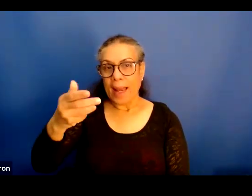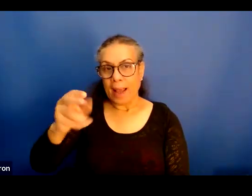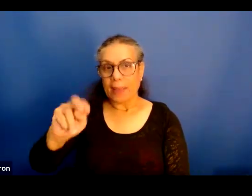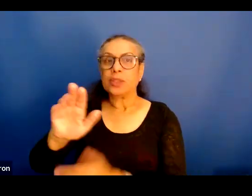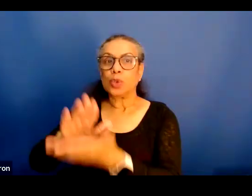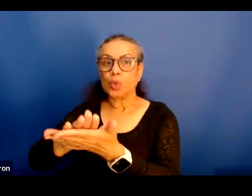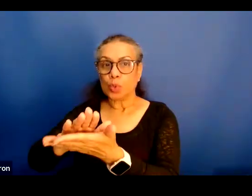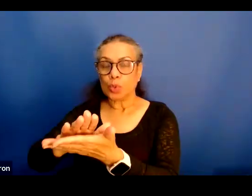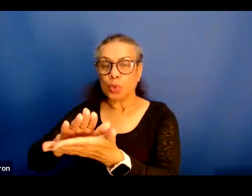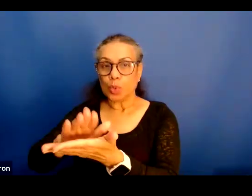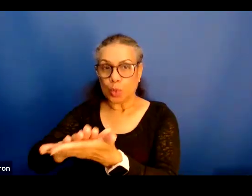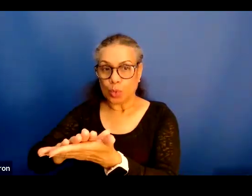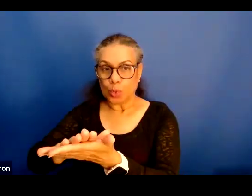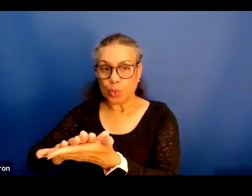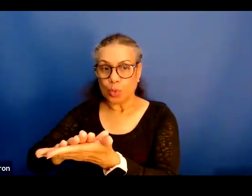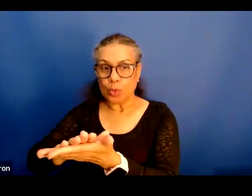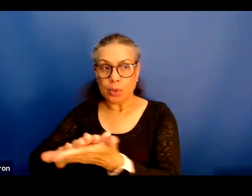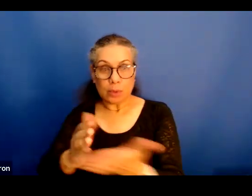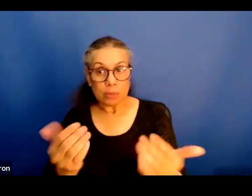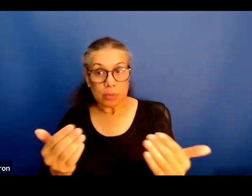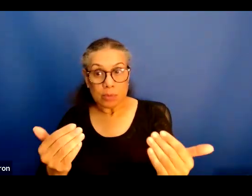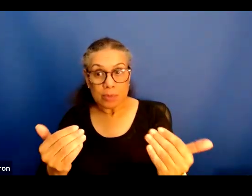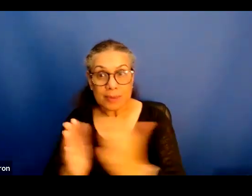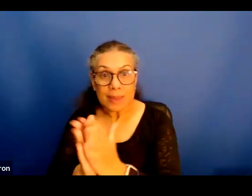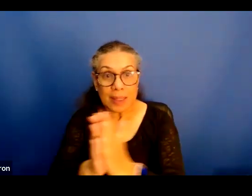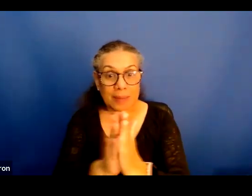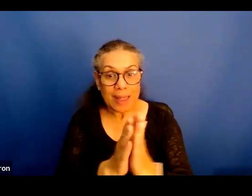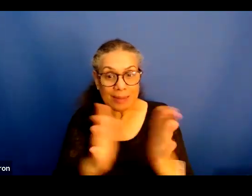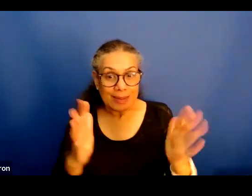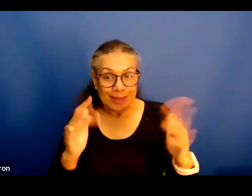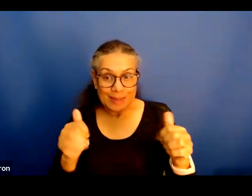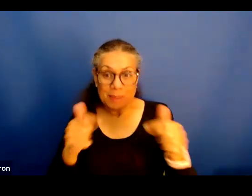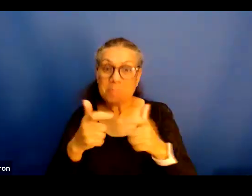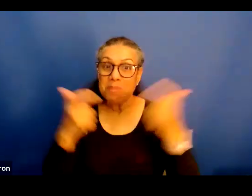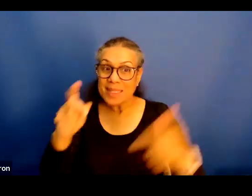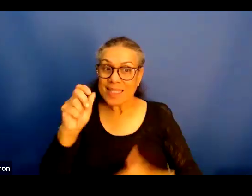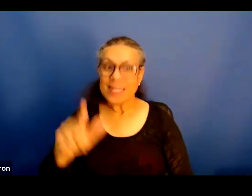10 years. You can clap because this is a big thing for her.